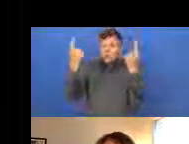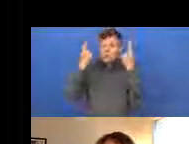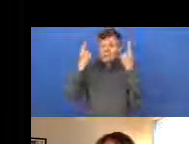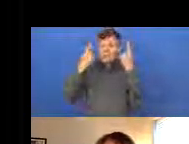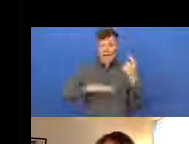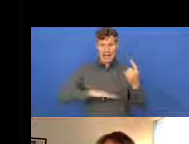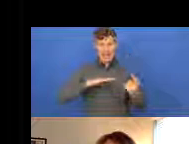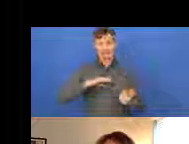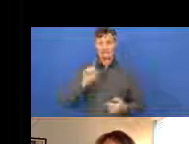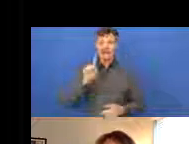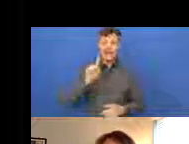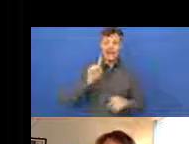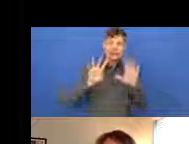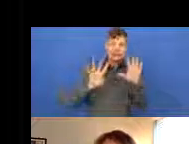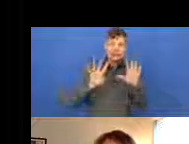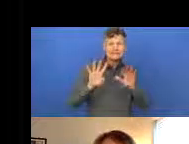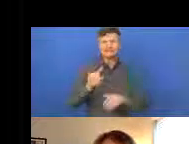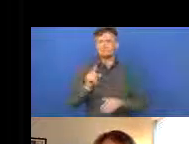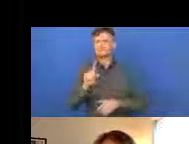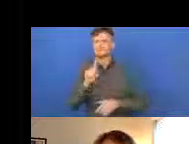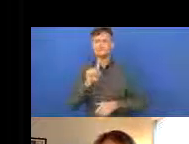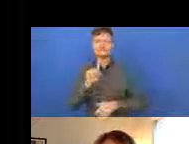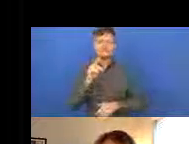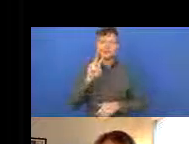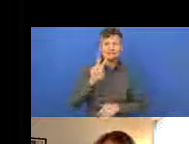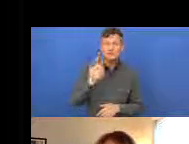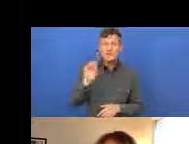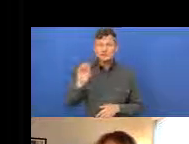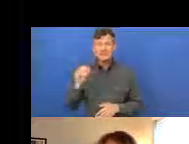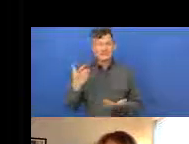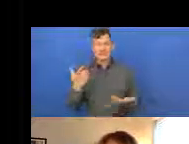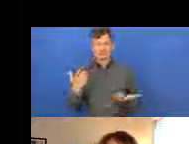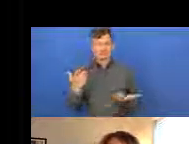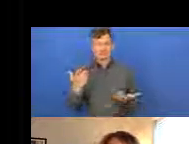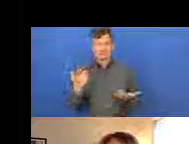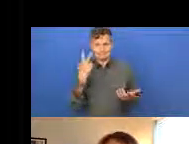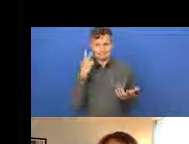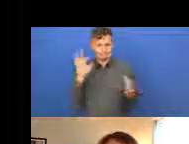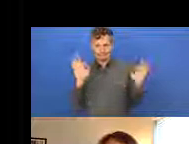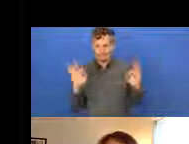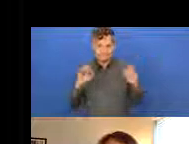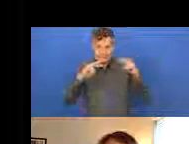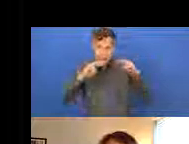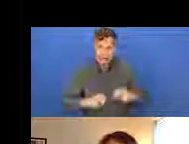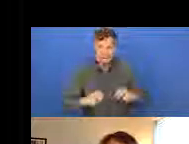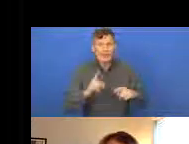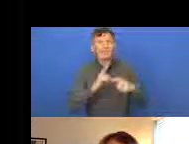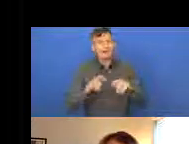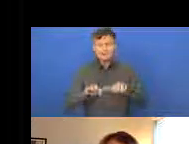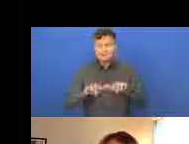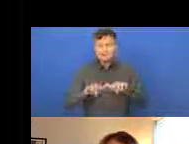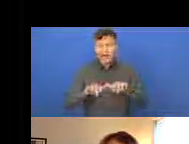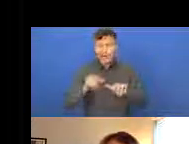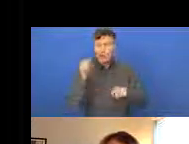of cyberbullying, which is particularly relevant given this current environment. And we know little about what works in terms